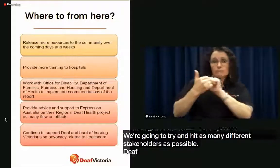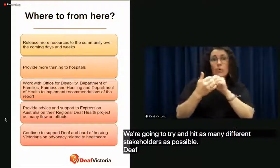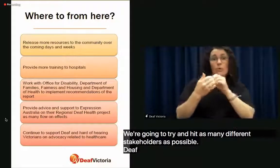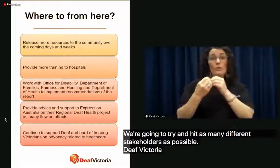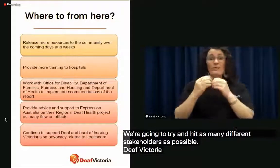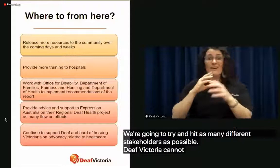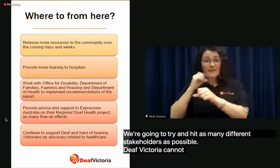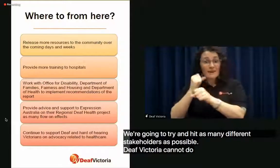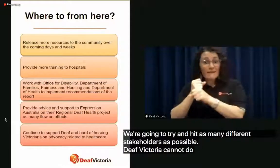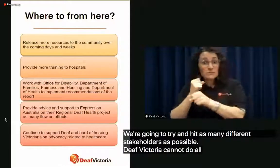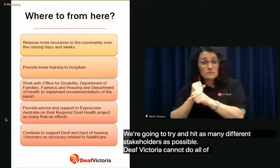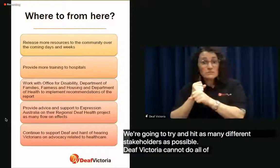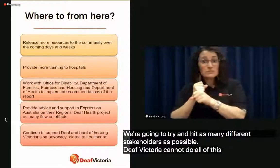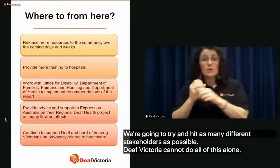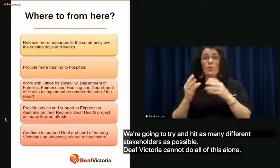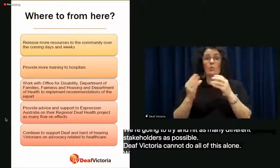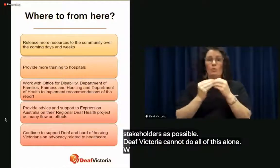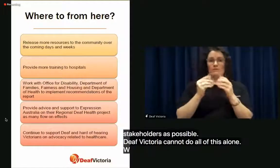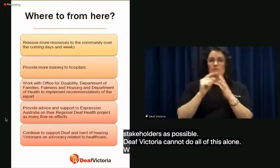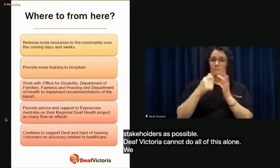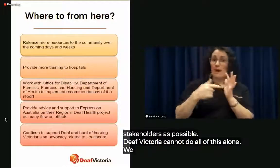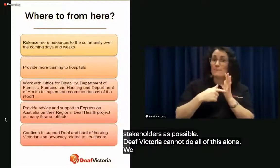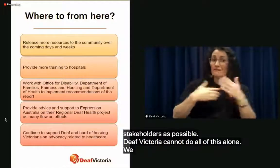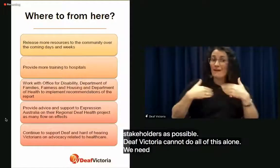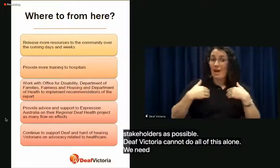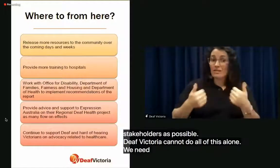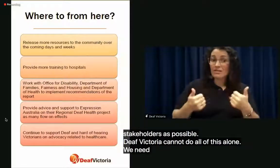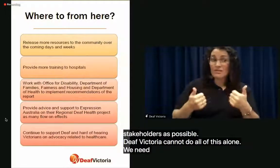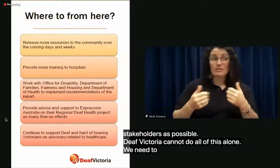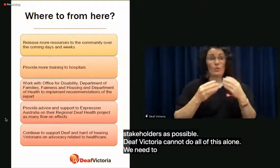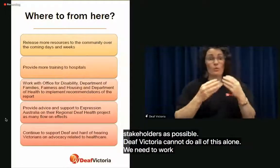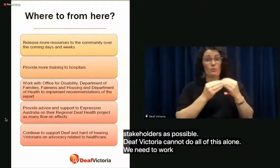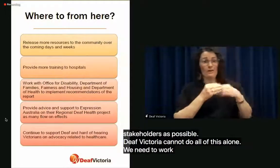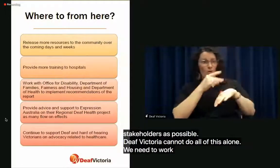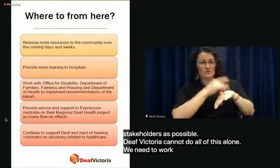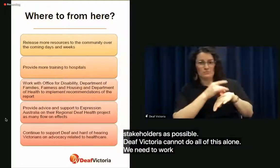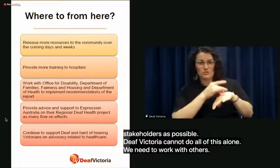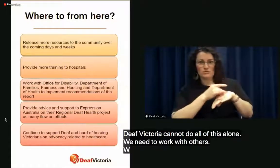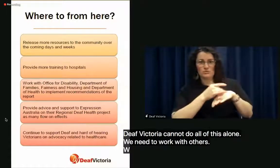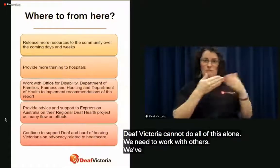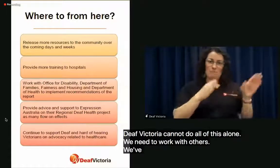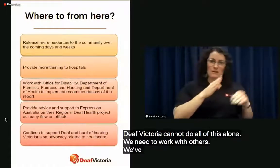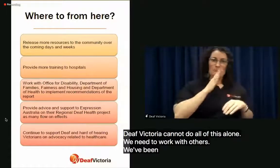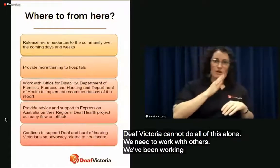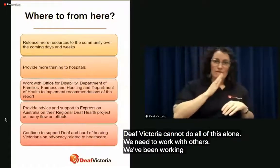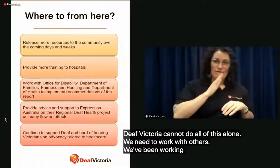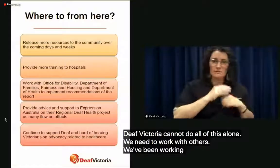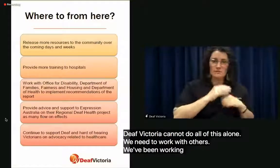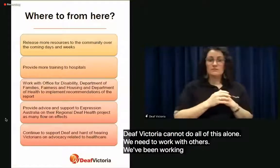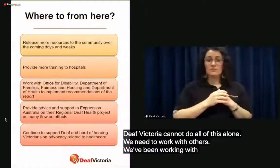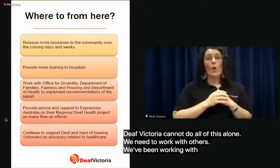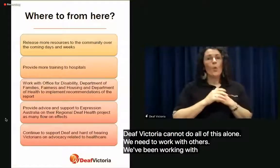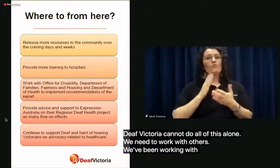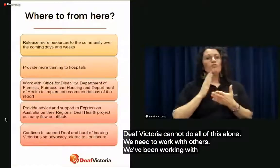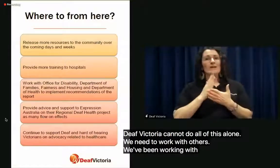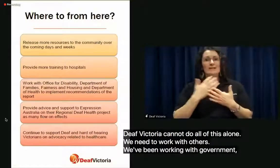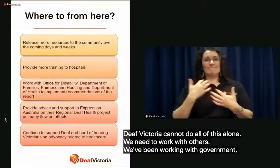need to work with others. We're going to be working with government, particularly the Department of Health, and the hospitals, both public and